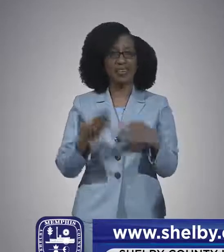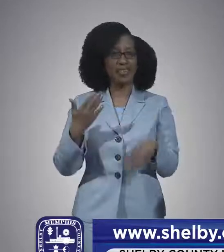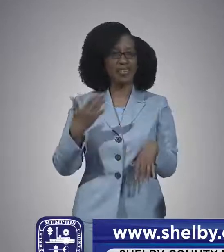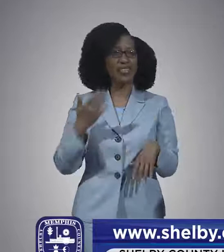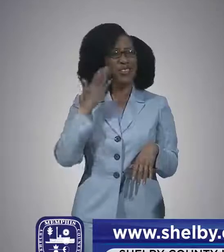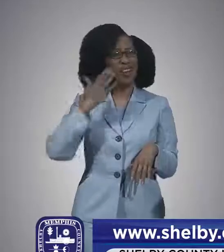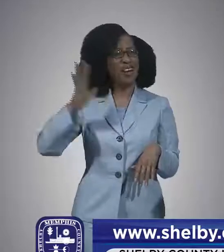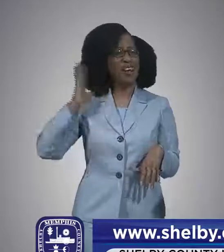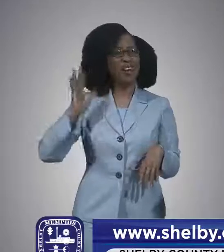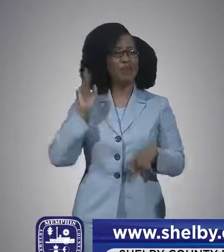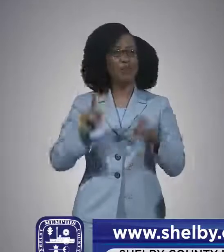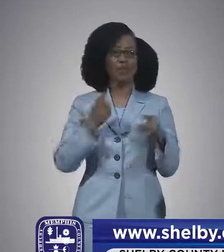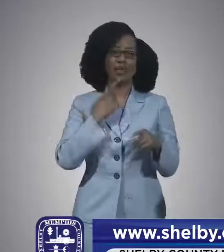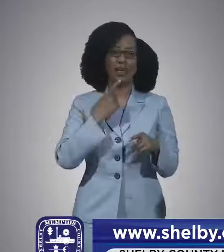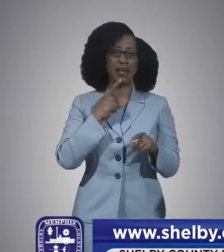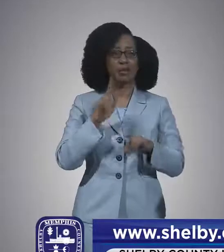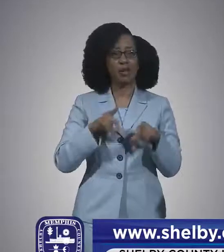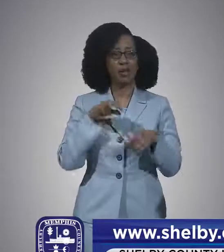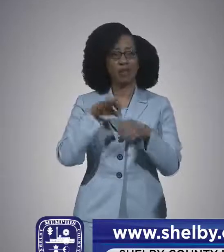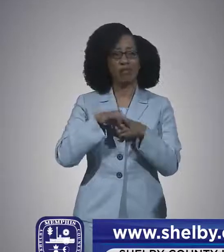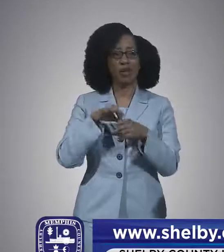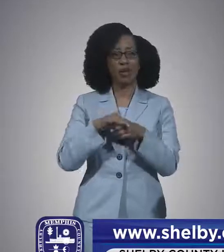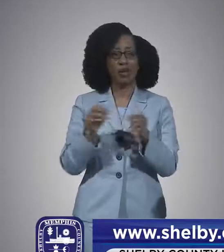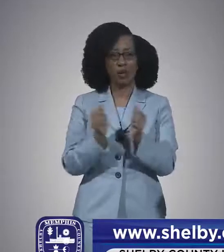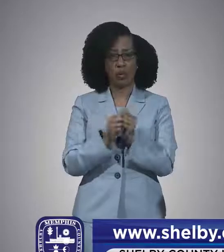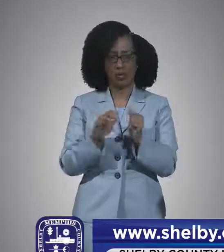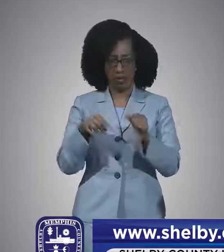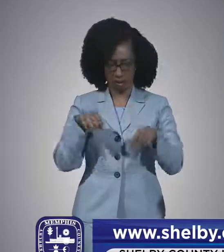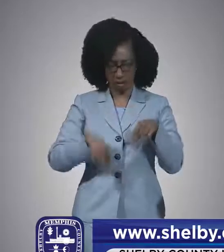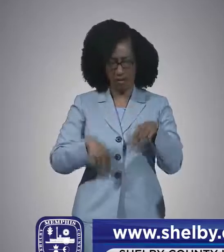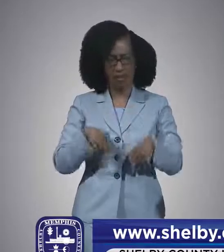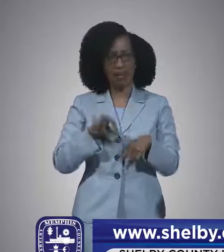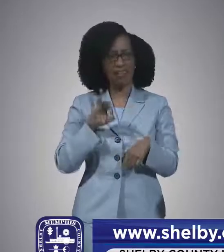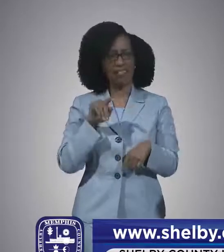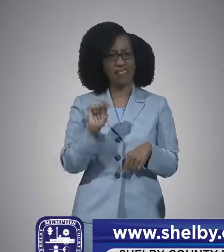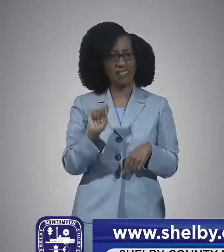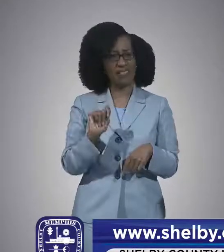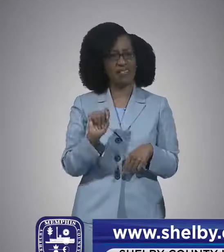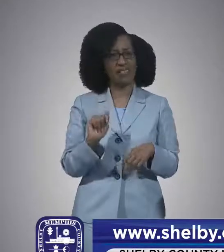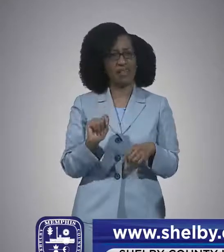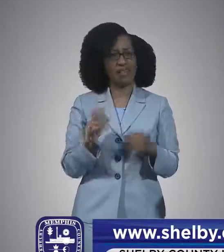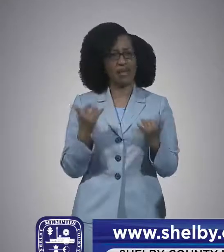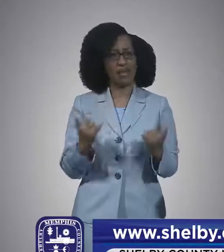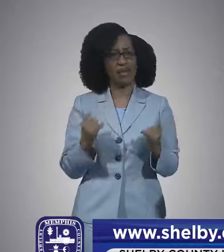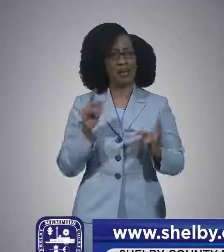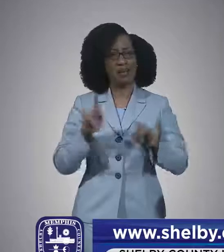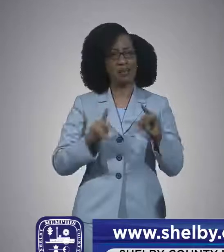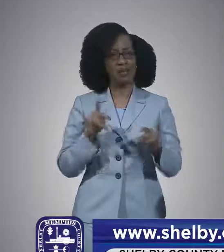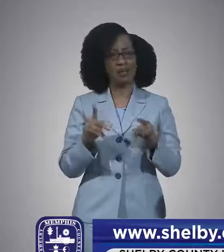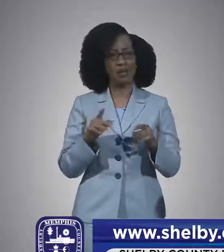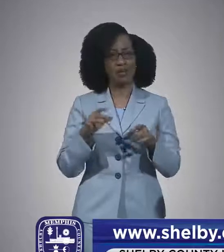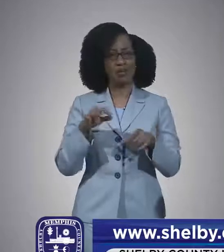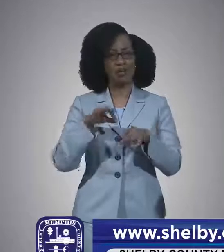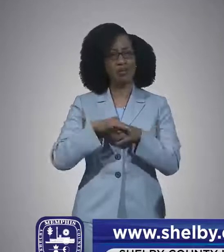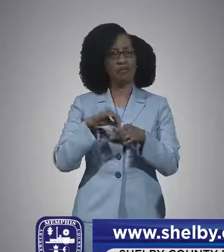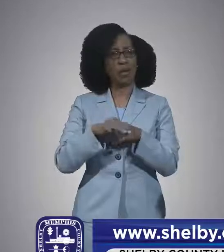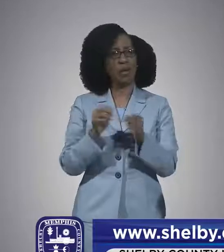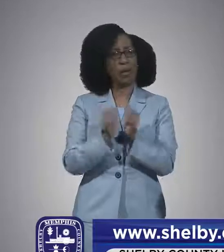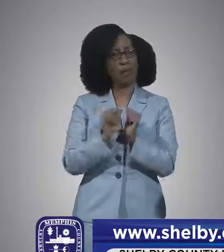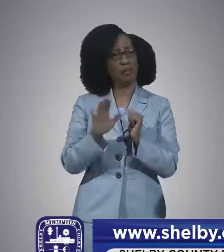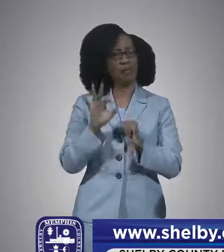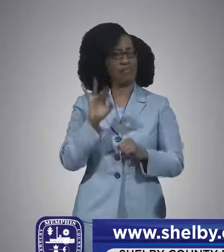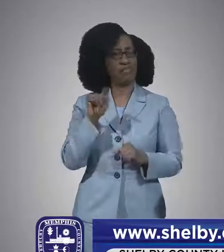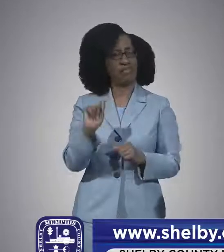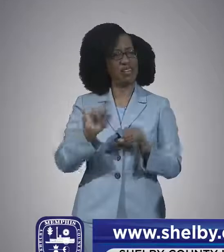talking about people voting with their feet. Well, right now, a lot of Shelby County residents are voting with their feet in different ways.